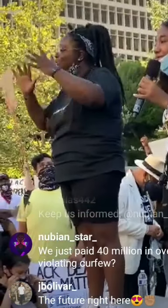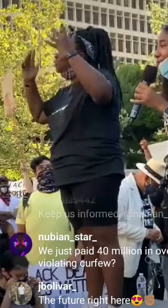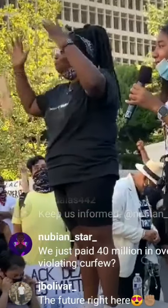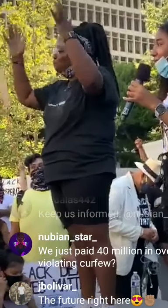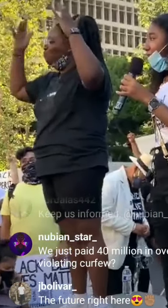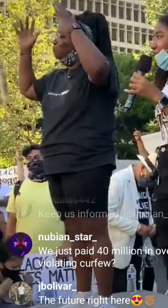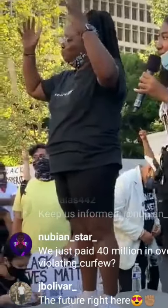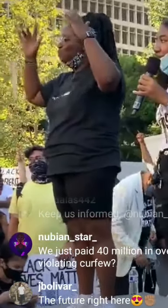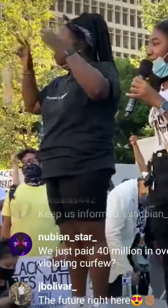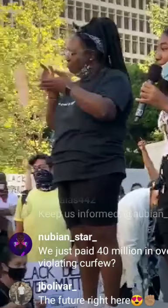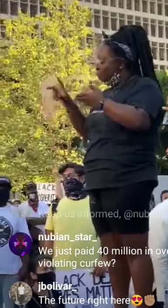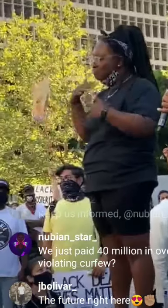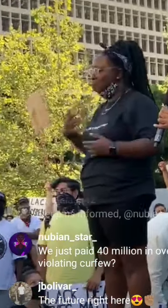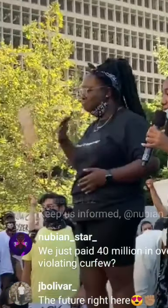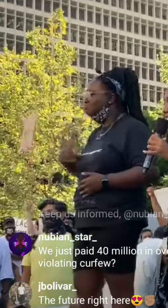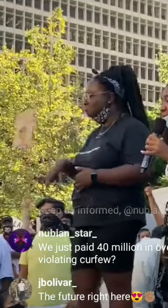communities.